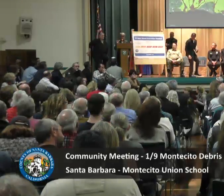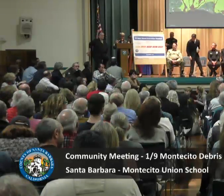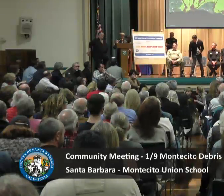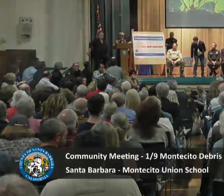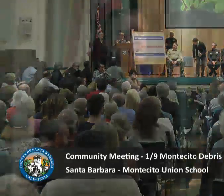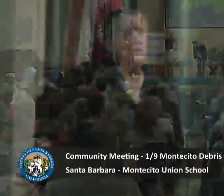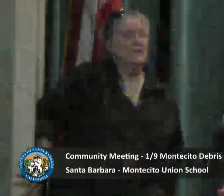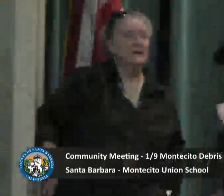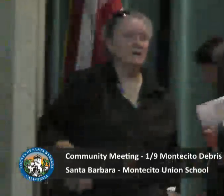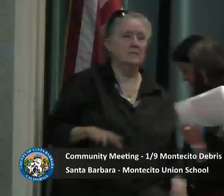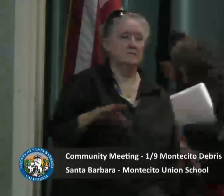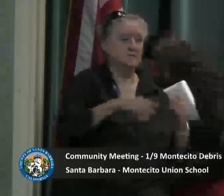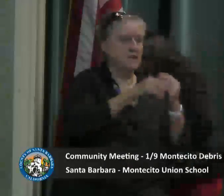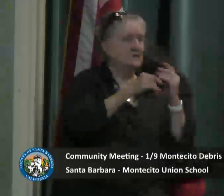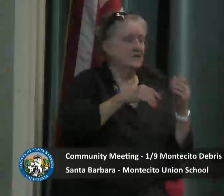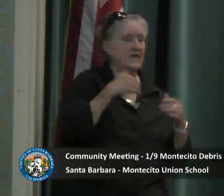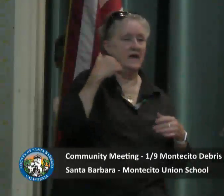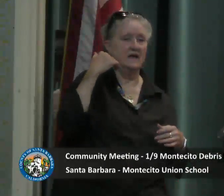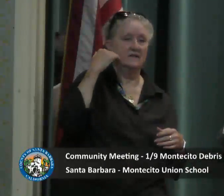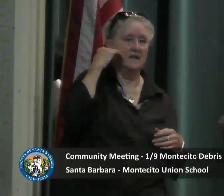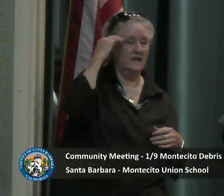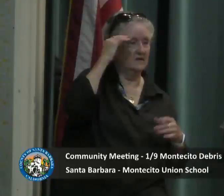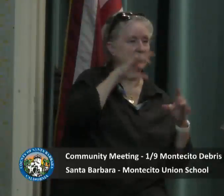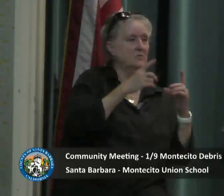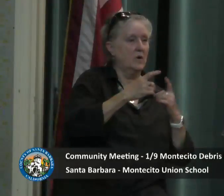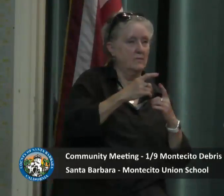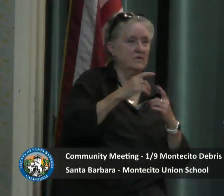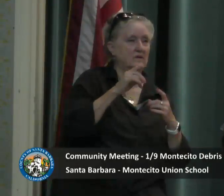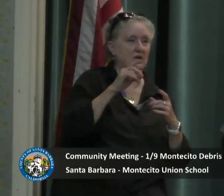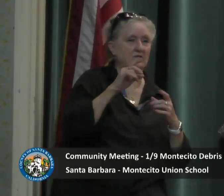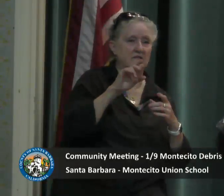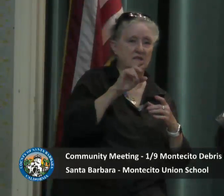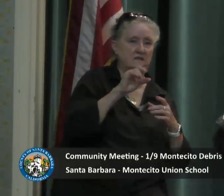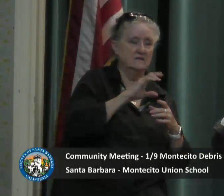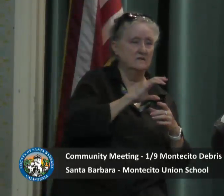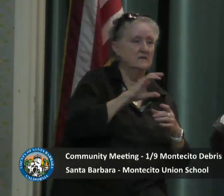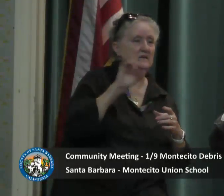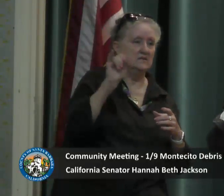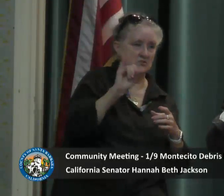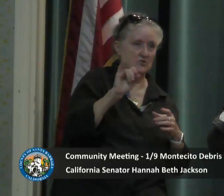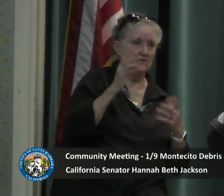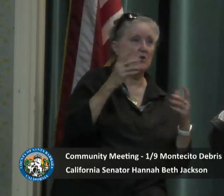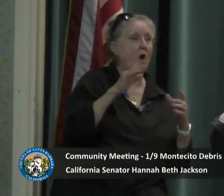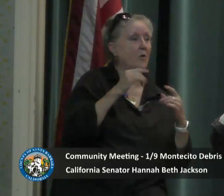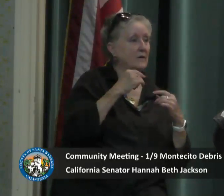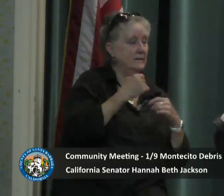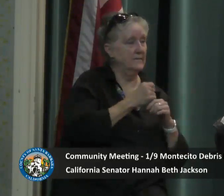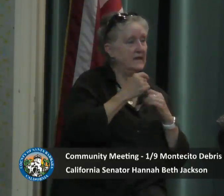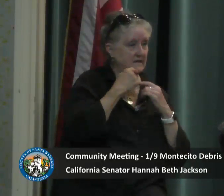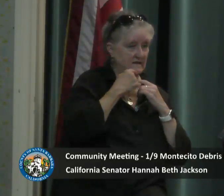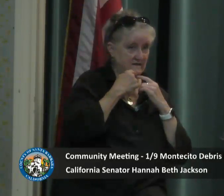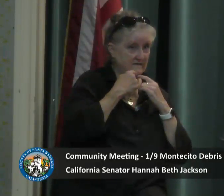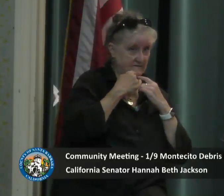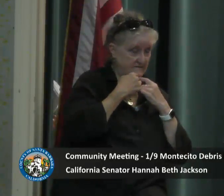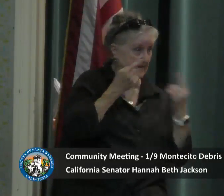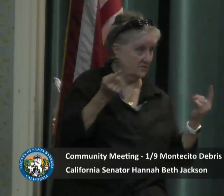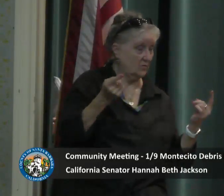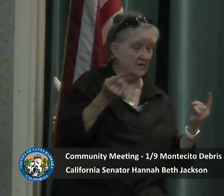Head of the Department of Insurance for the state of California was here last week. He's already made a declaration to that